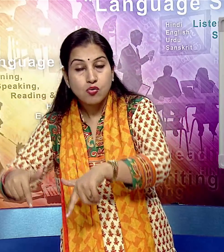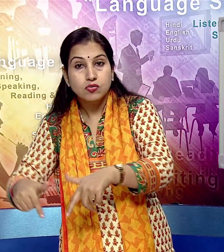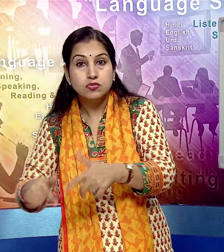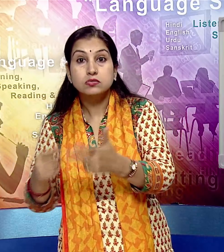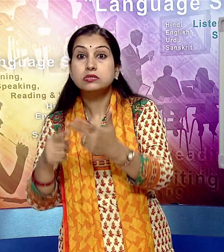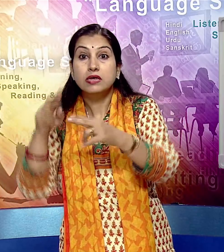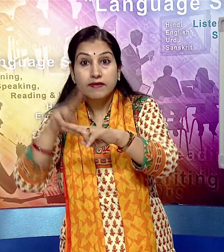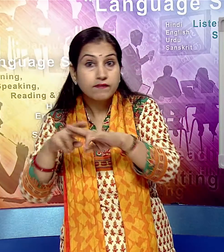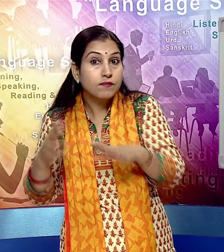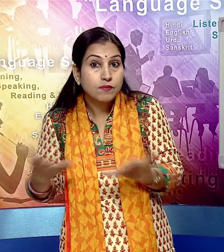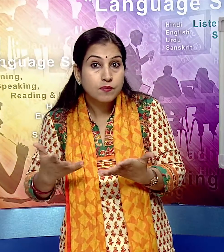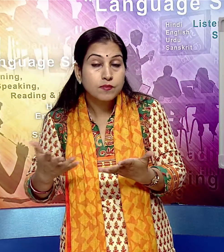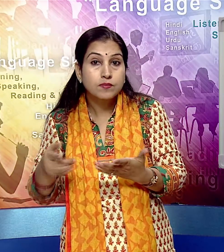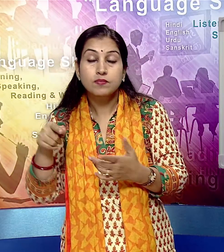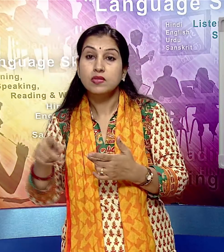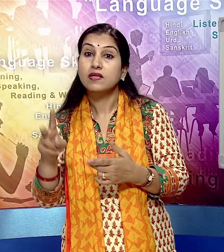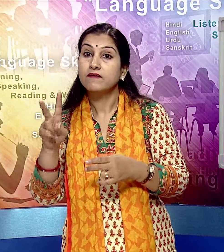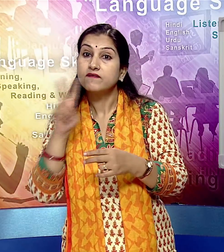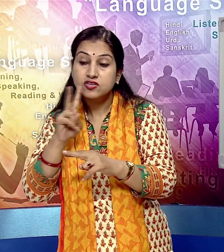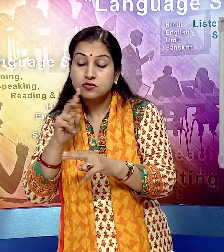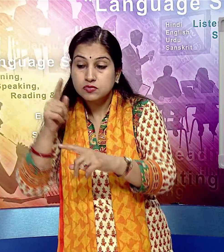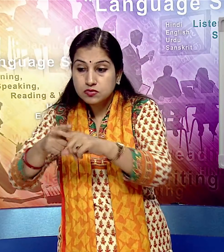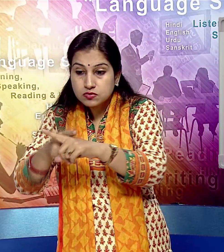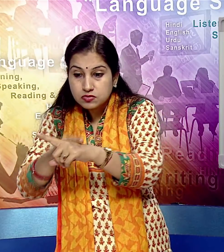if vegetables are cut into small pieces.